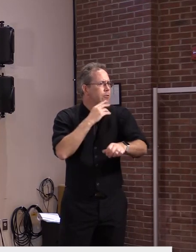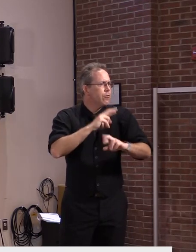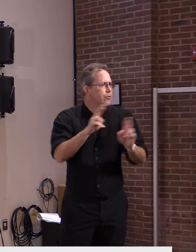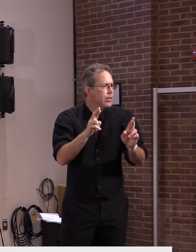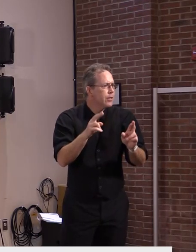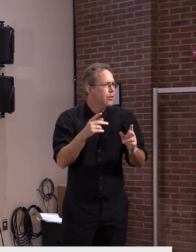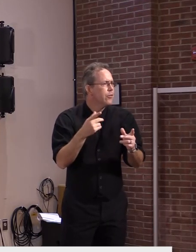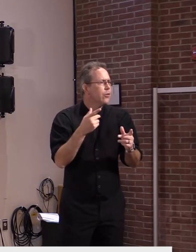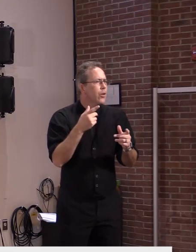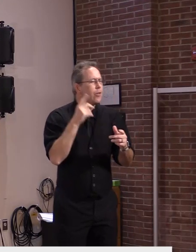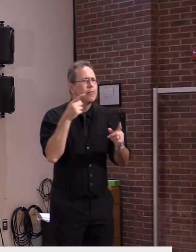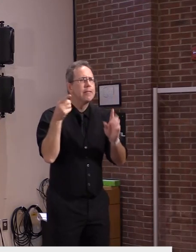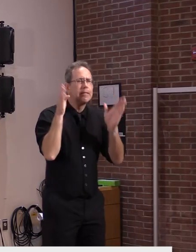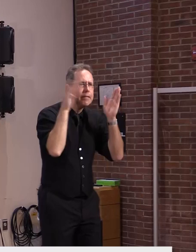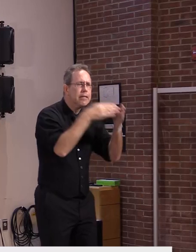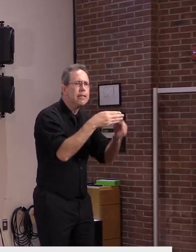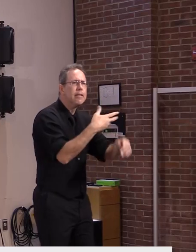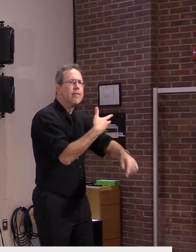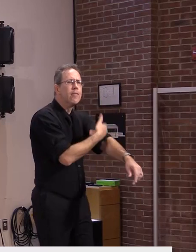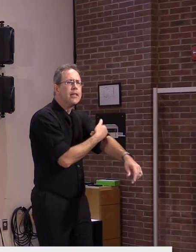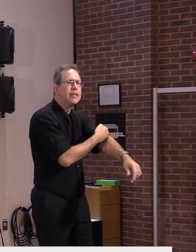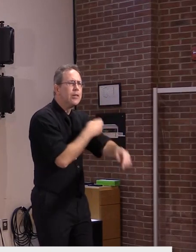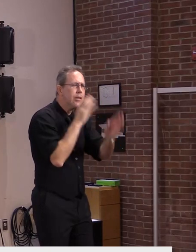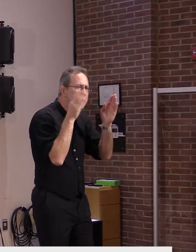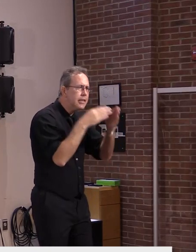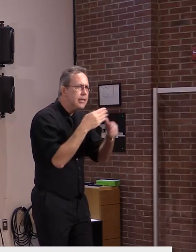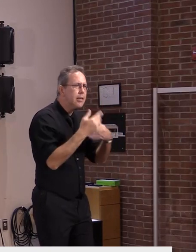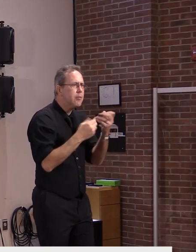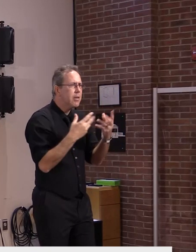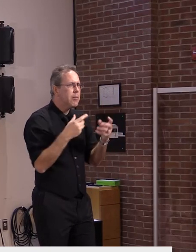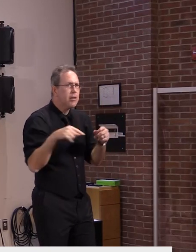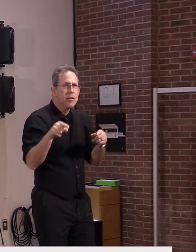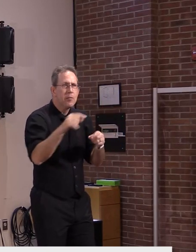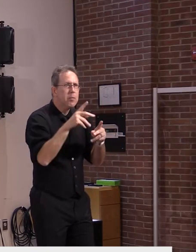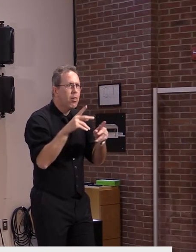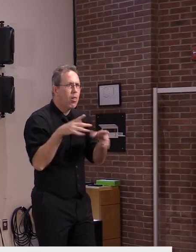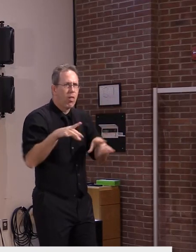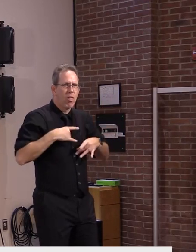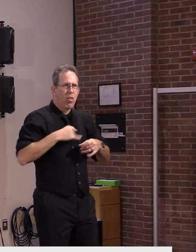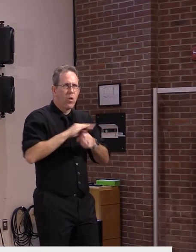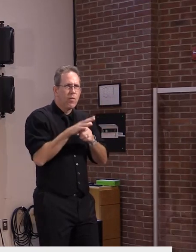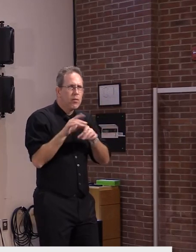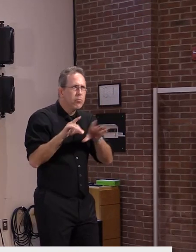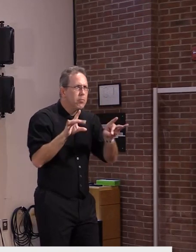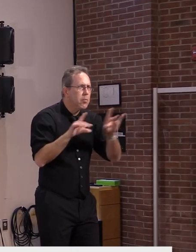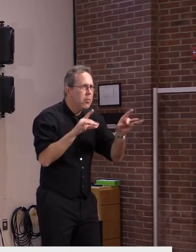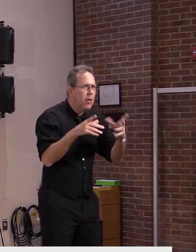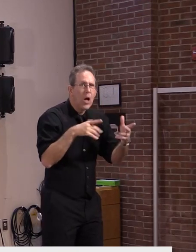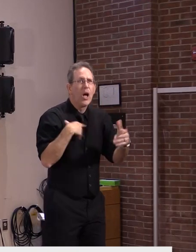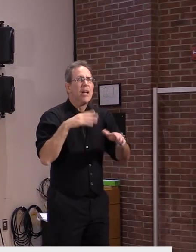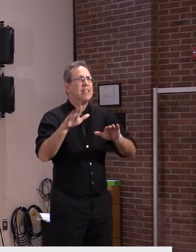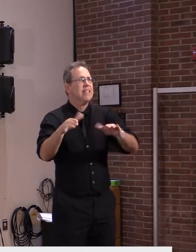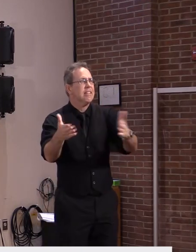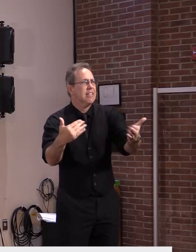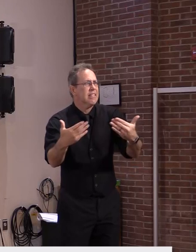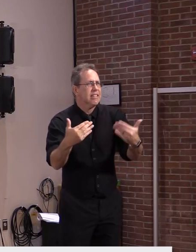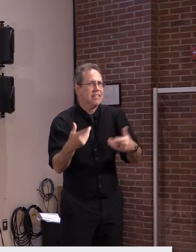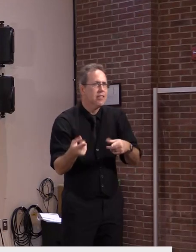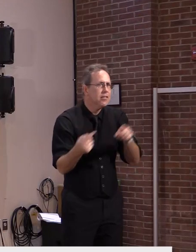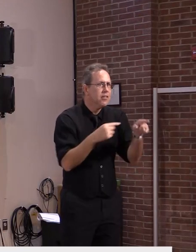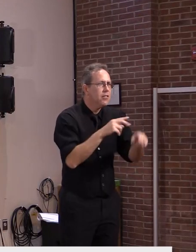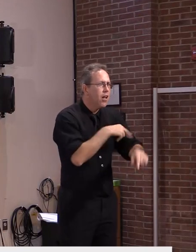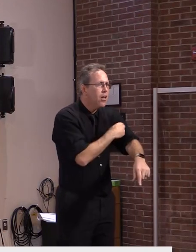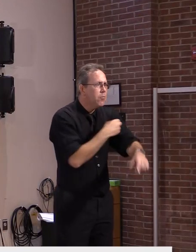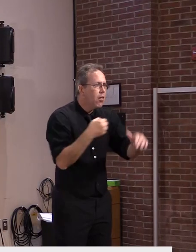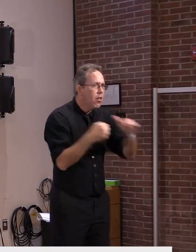it was very complicated having people who were COVID positive enter hospital environments to go to an infusion